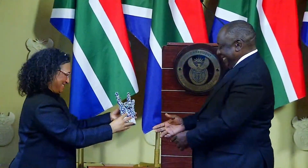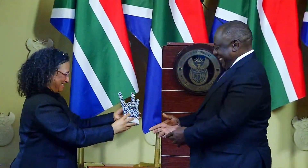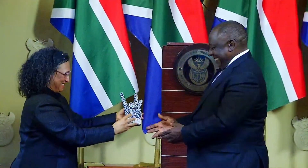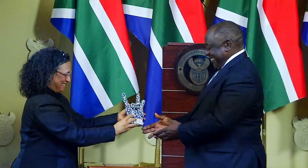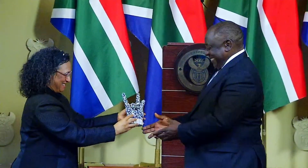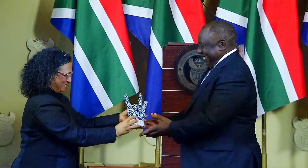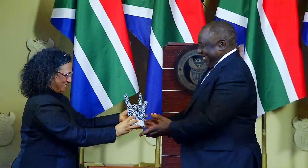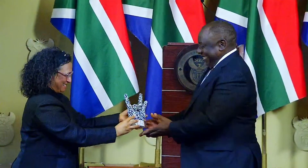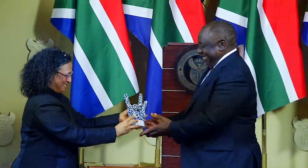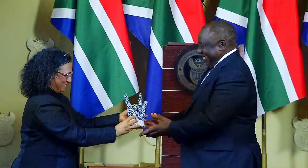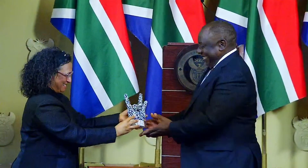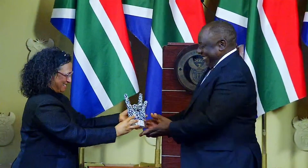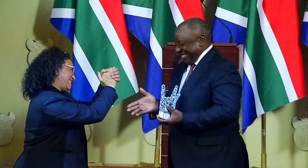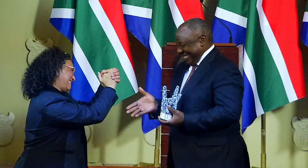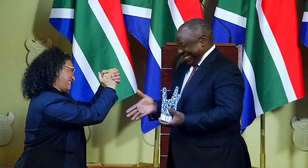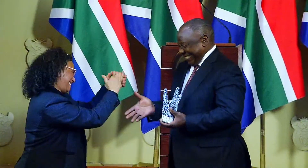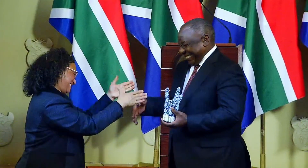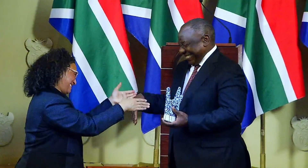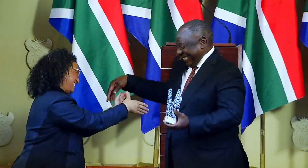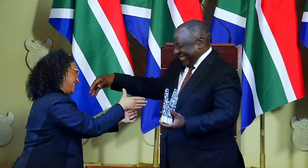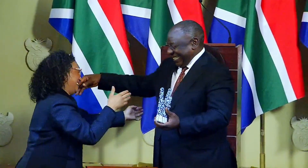Thank you.